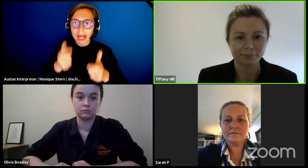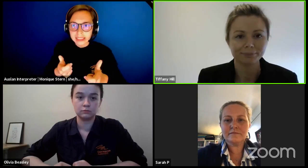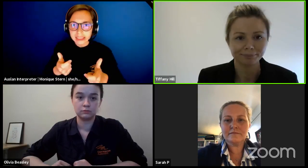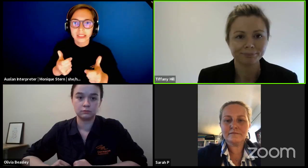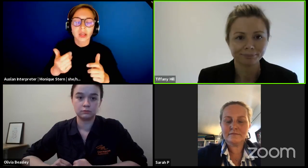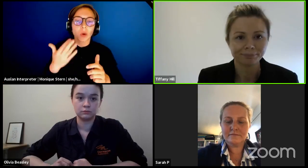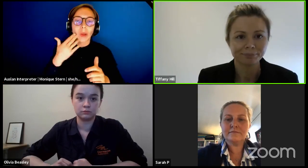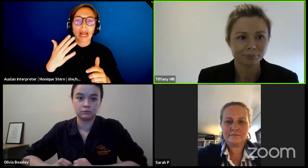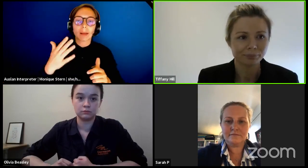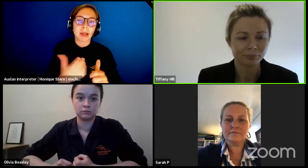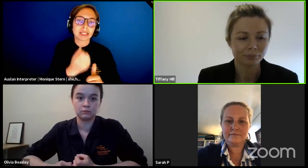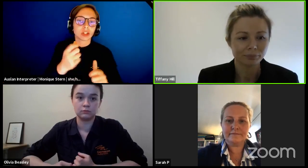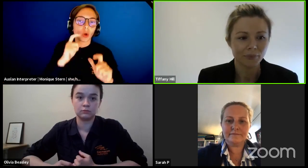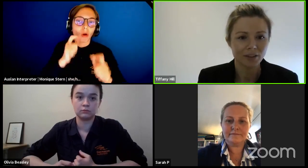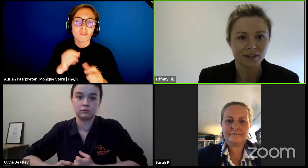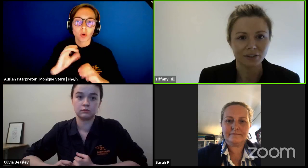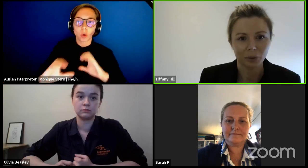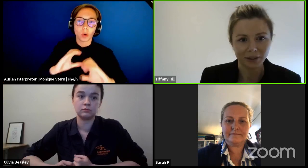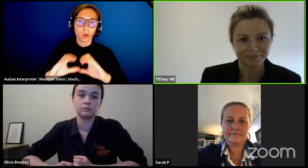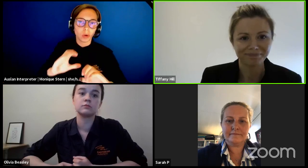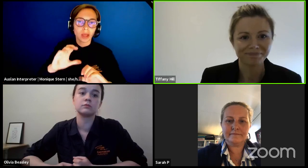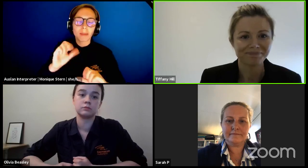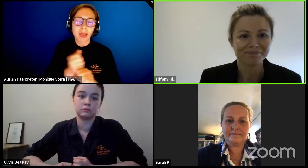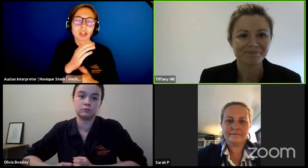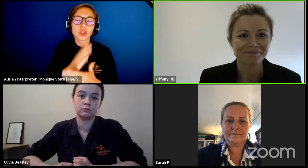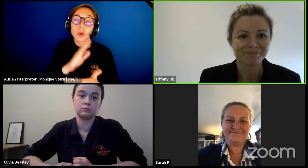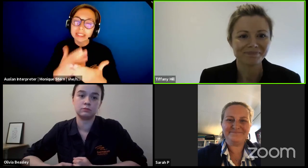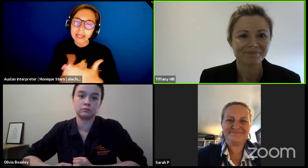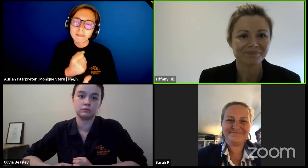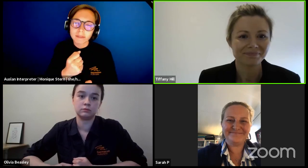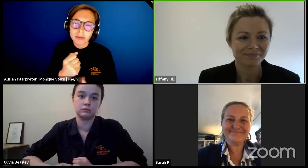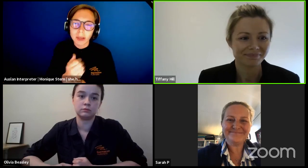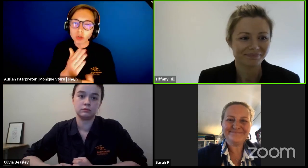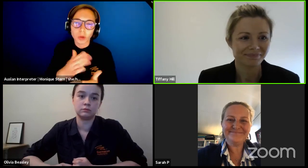to be in a safe way.